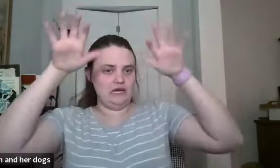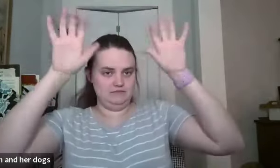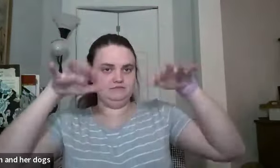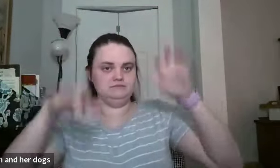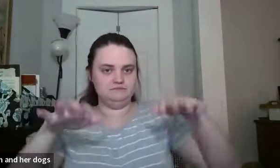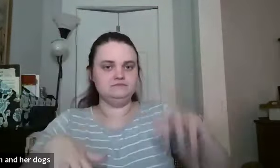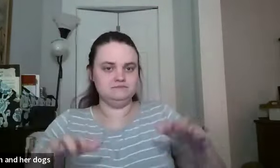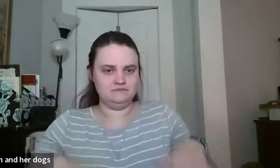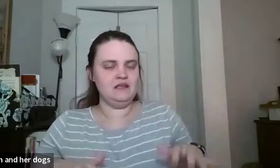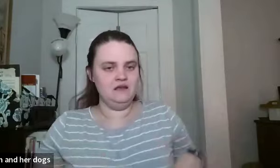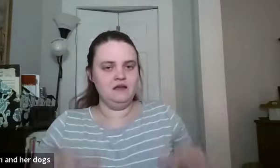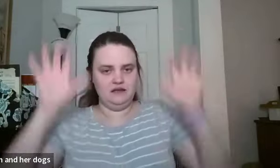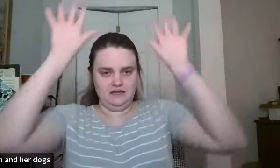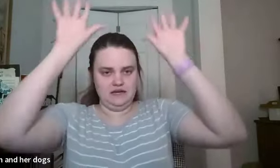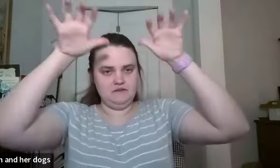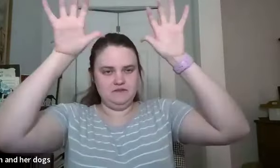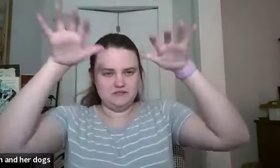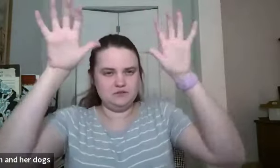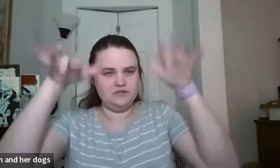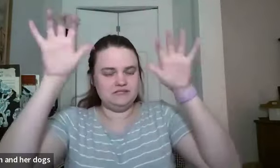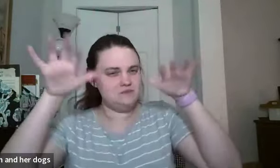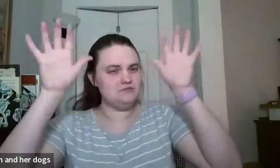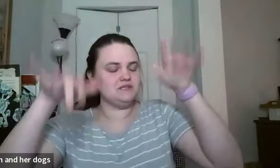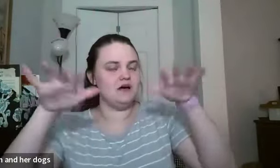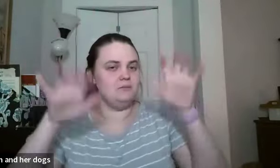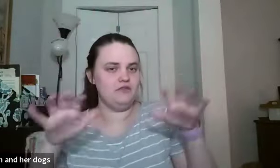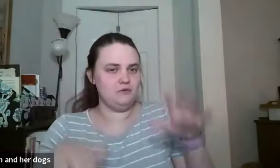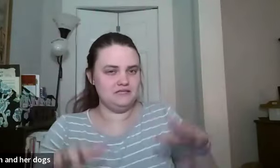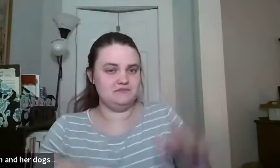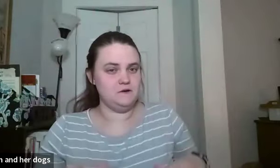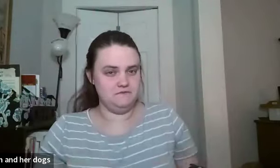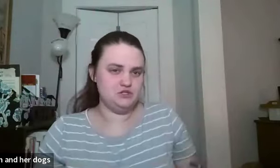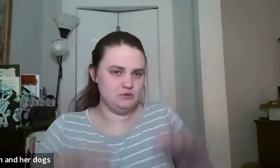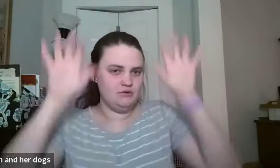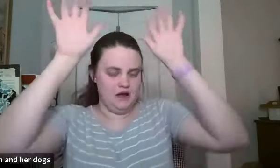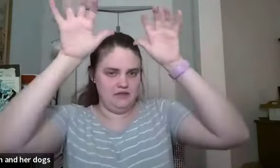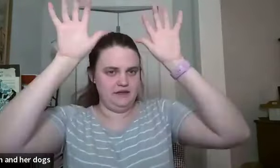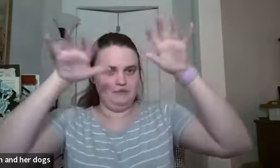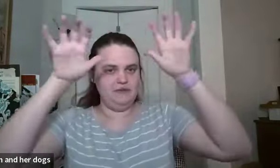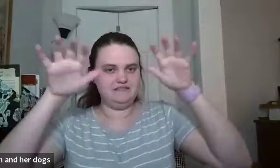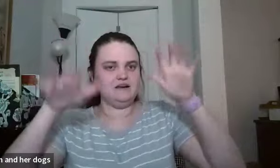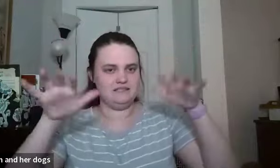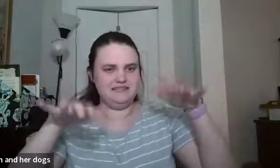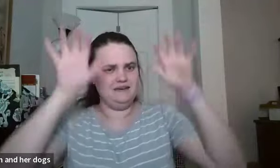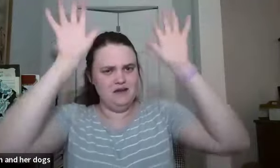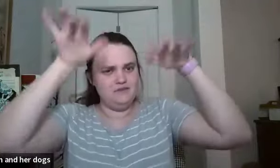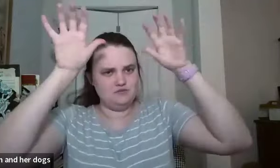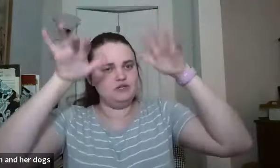Rain. And again, I feel like this one, sometimes with the weather ones, it's very visual, I think. It makes a lot of sense. Like this one